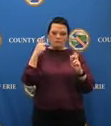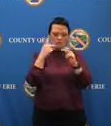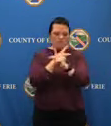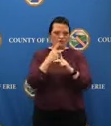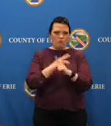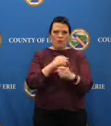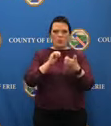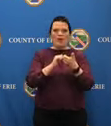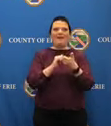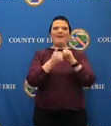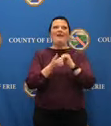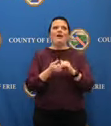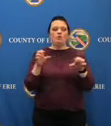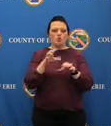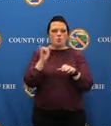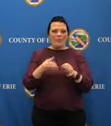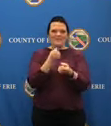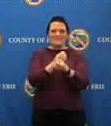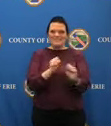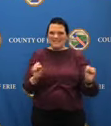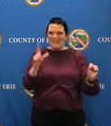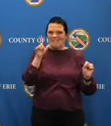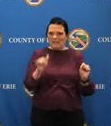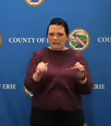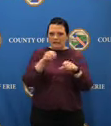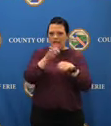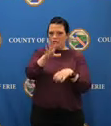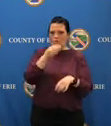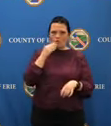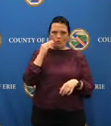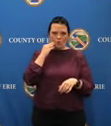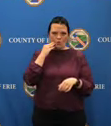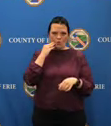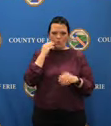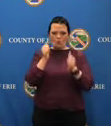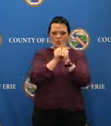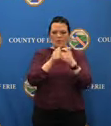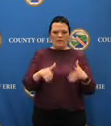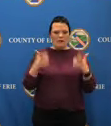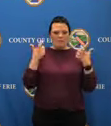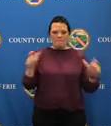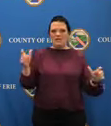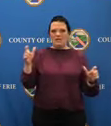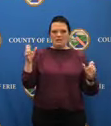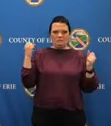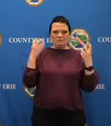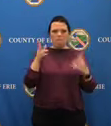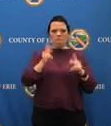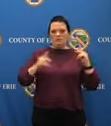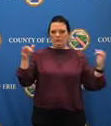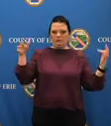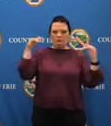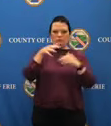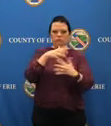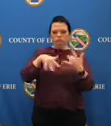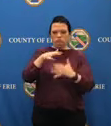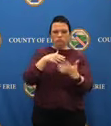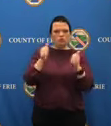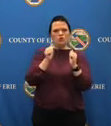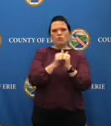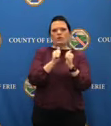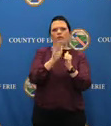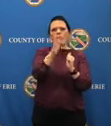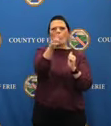out how we can do this safely in our own homes without large groups, within your own